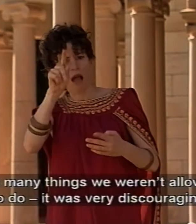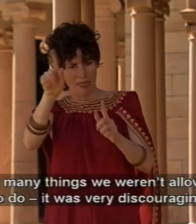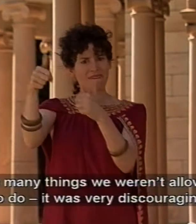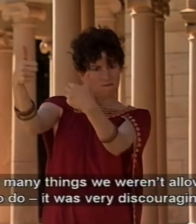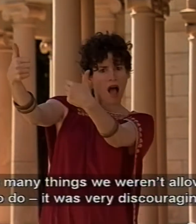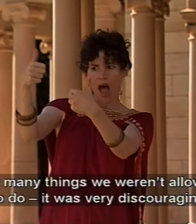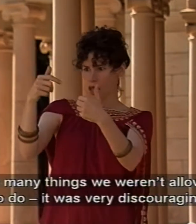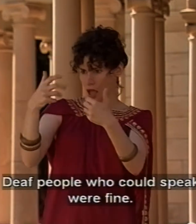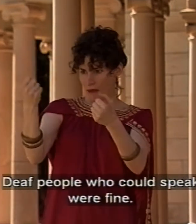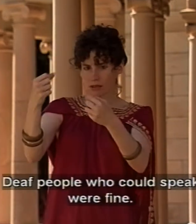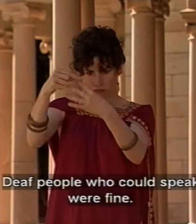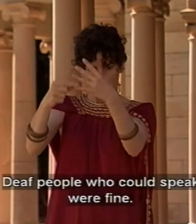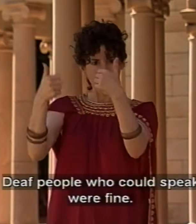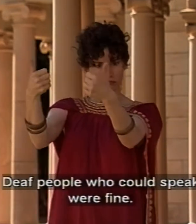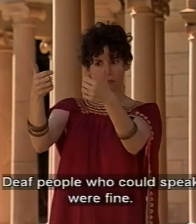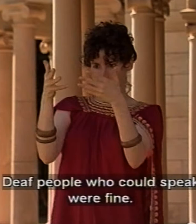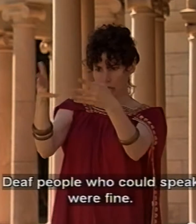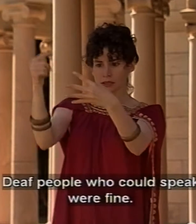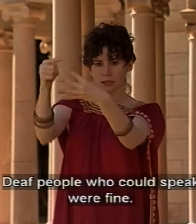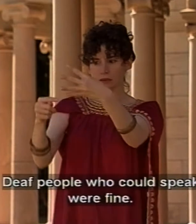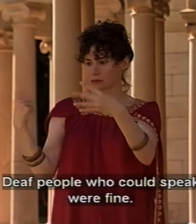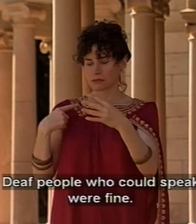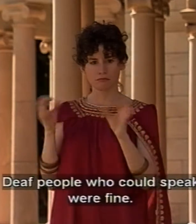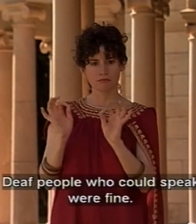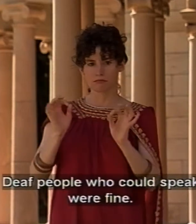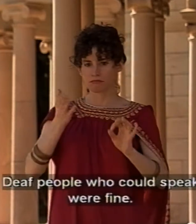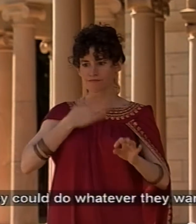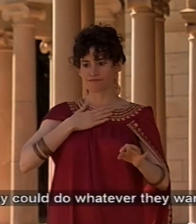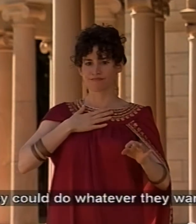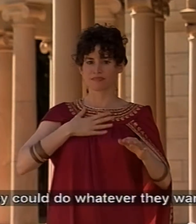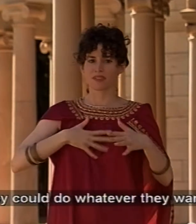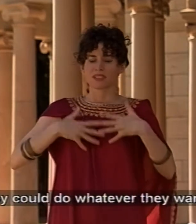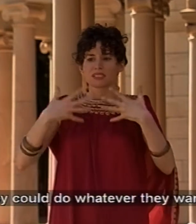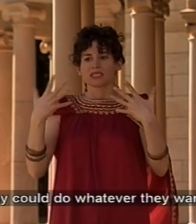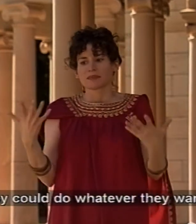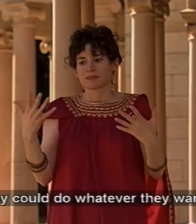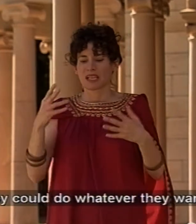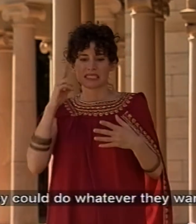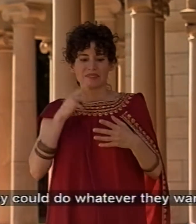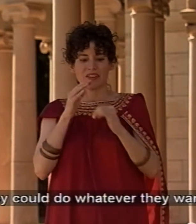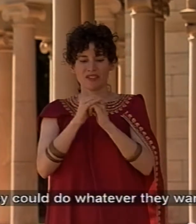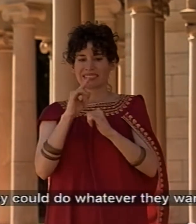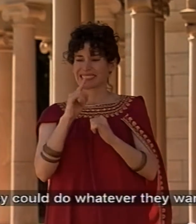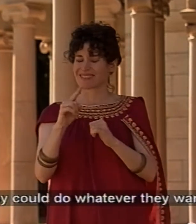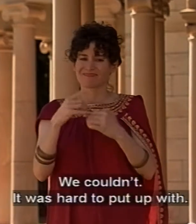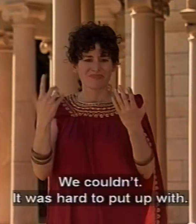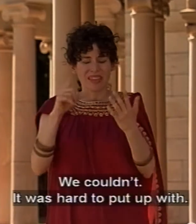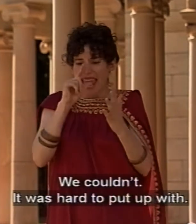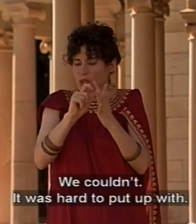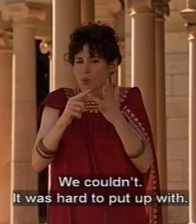discouraging. Some deaf people who could speak were fine. They were allowed to do whatever they wanted, but we weren't. It